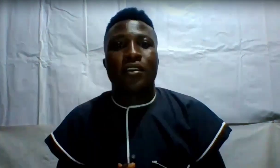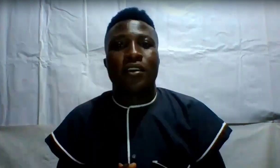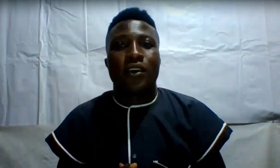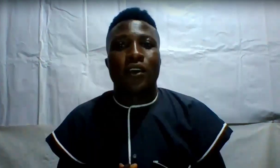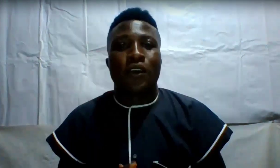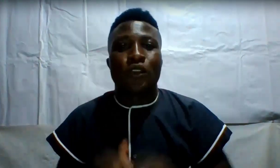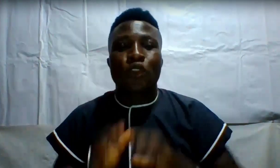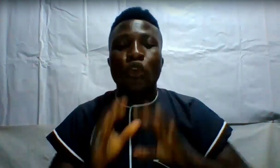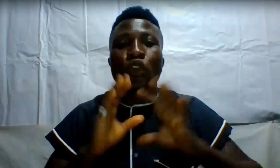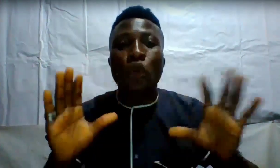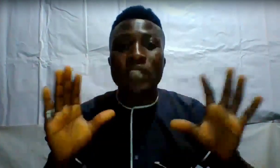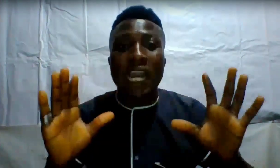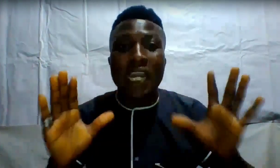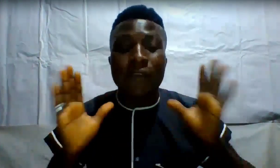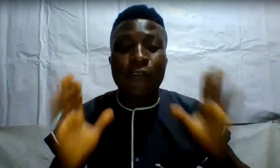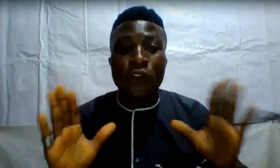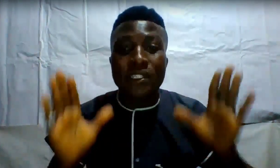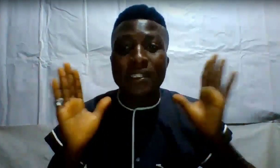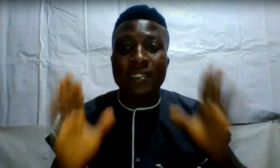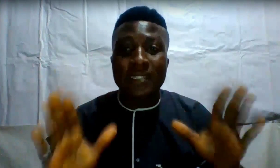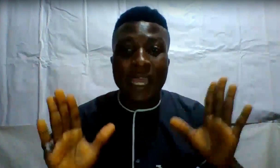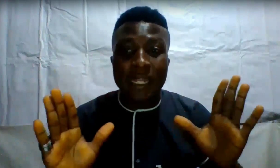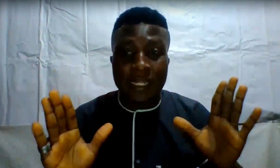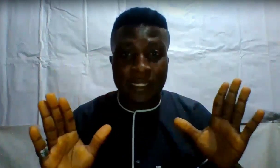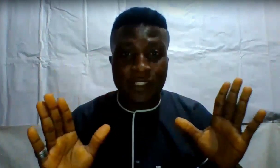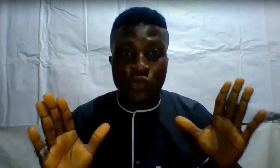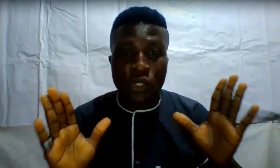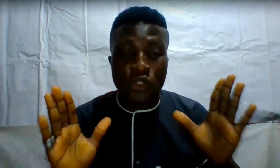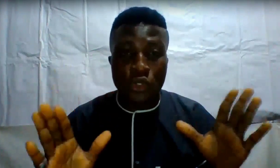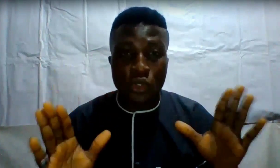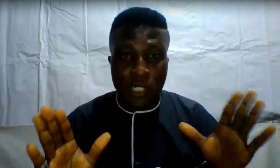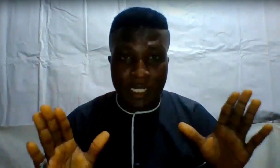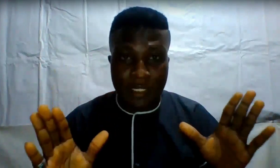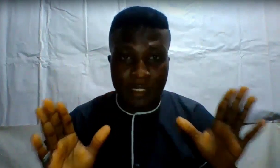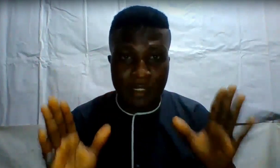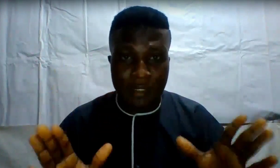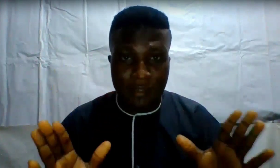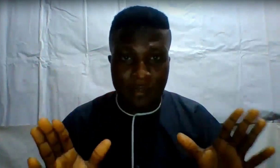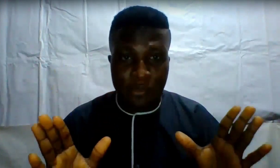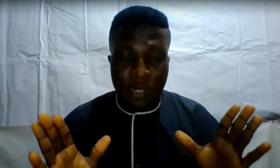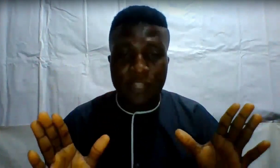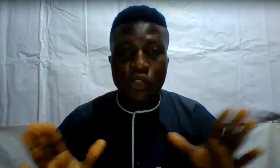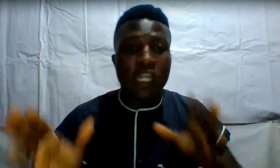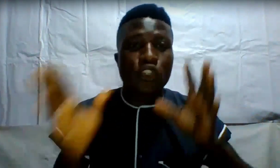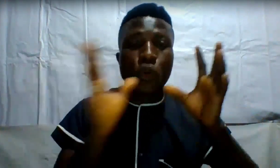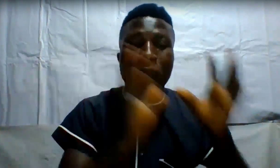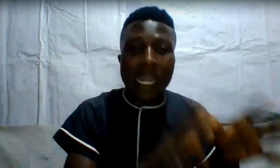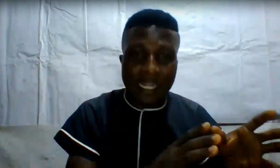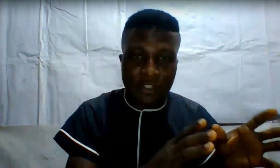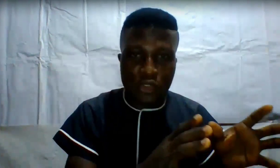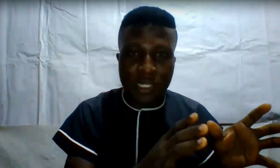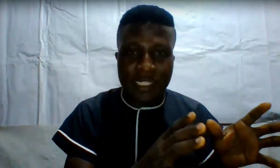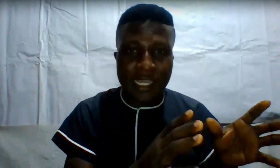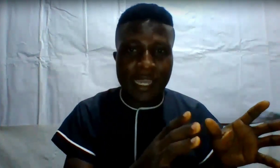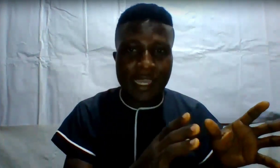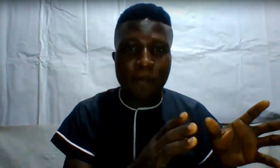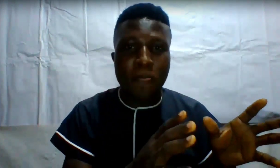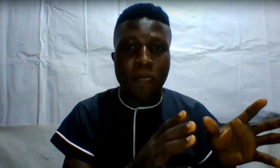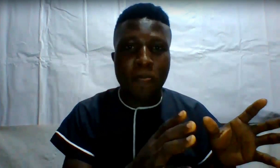So those are the first 10 letters we're going to look at, right? So let's go back to letter A. I'm going to take them